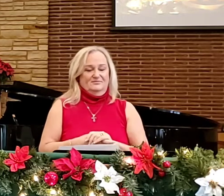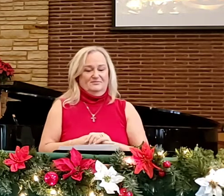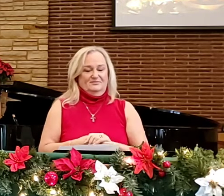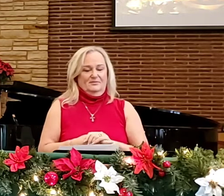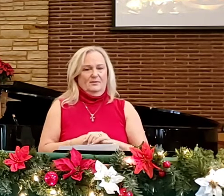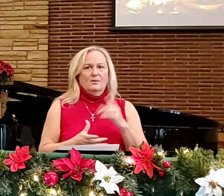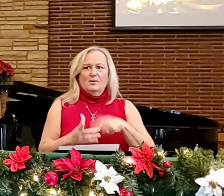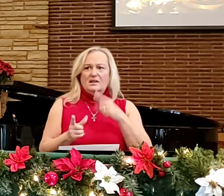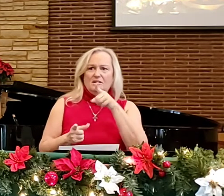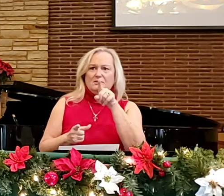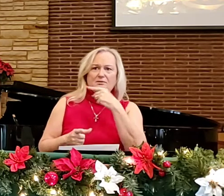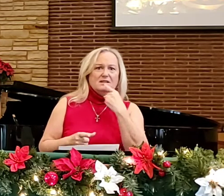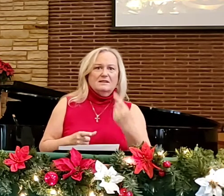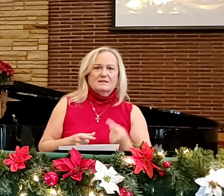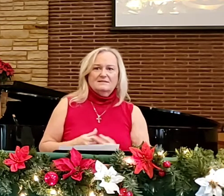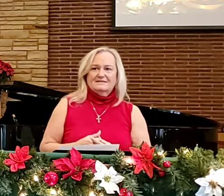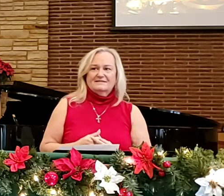What do you say?